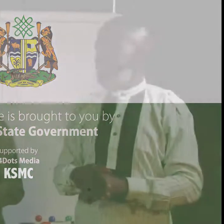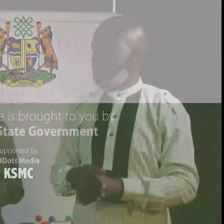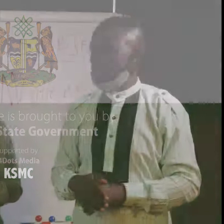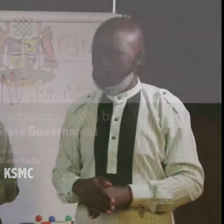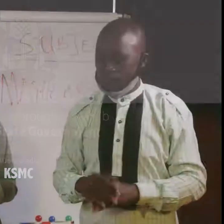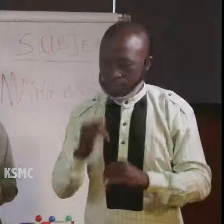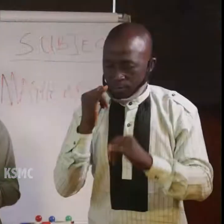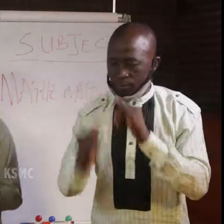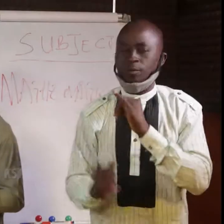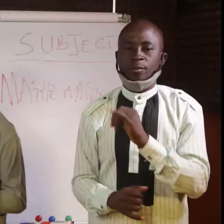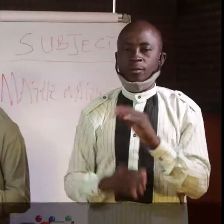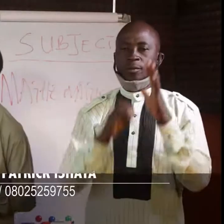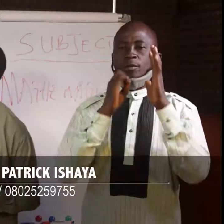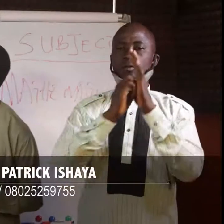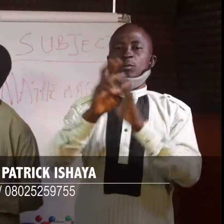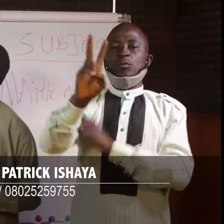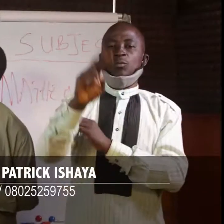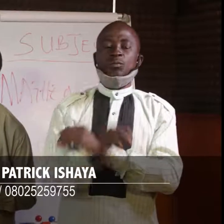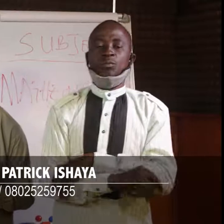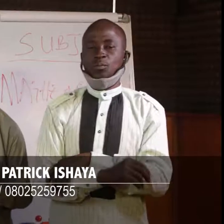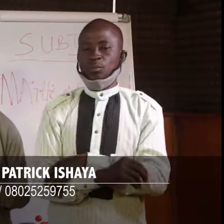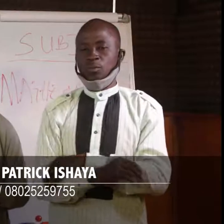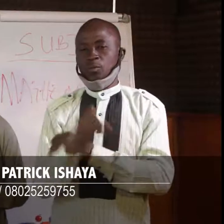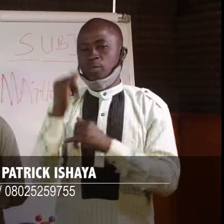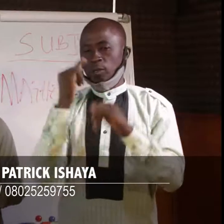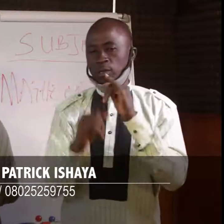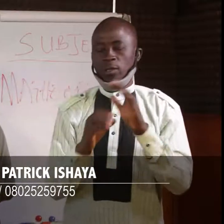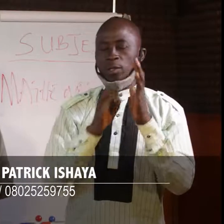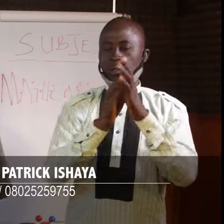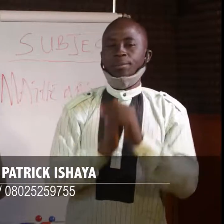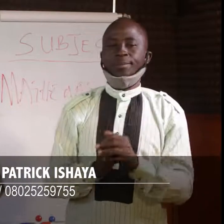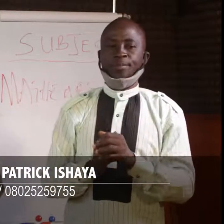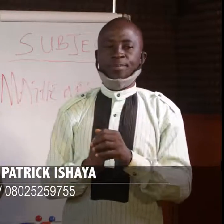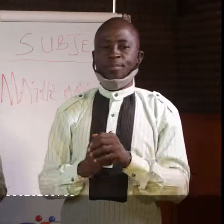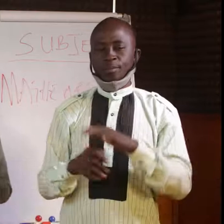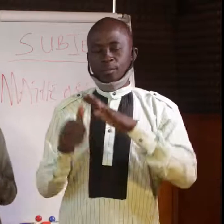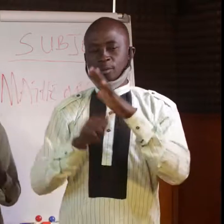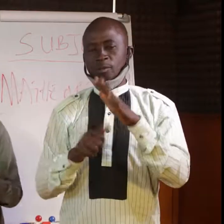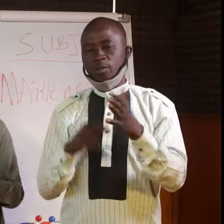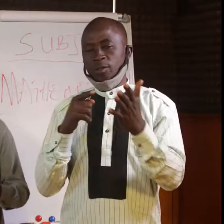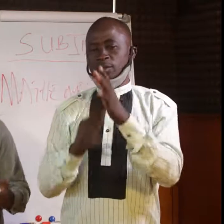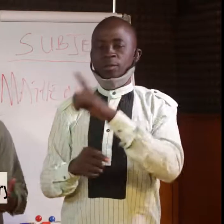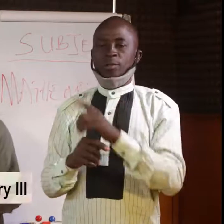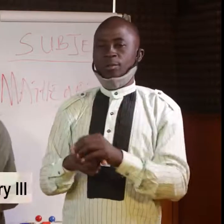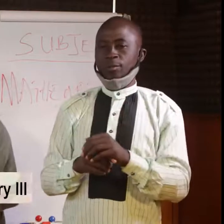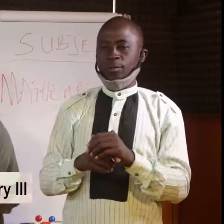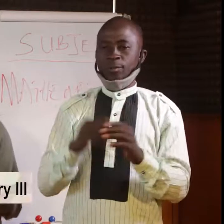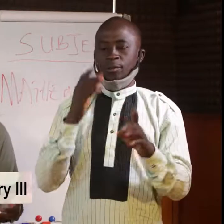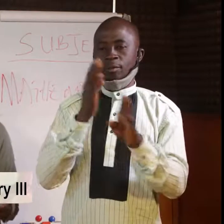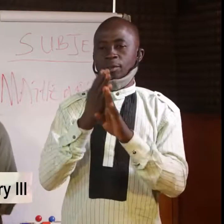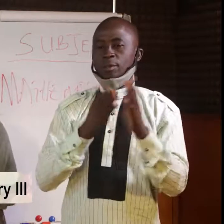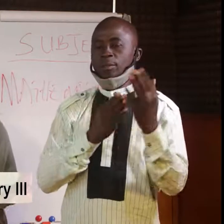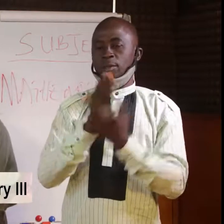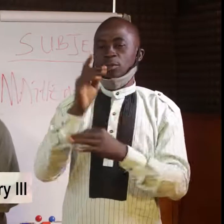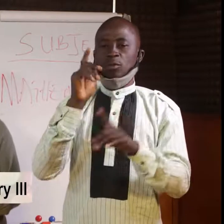Finally, example 2, the last example under equation of a line passing through 2